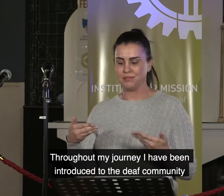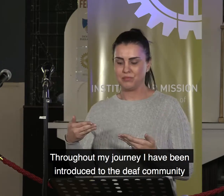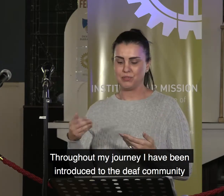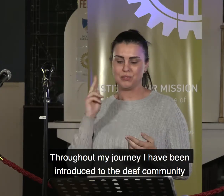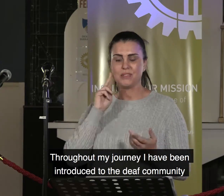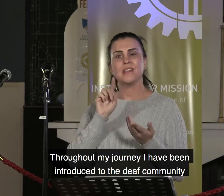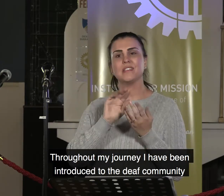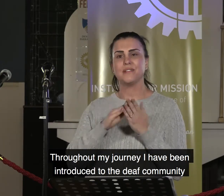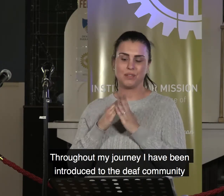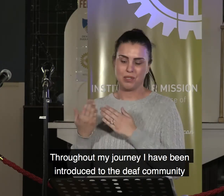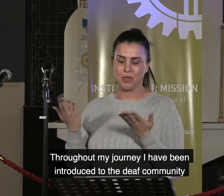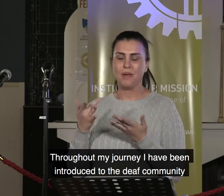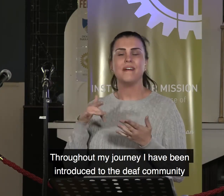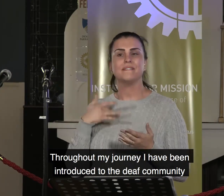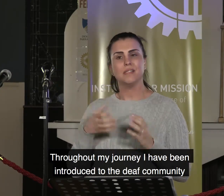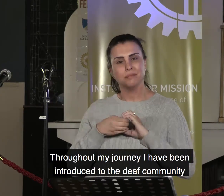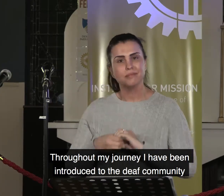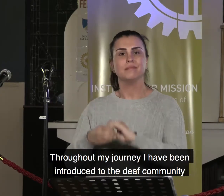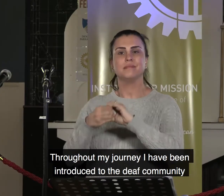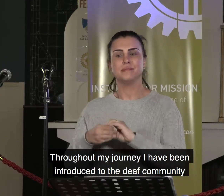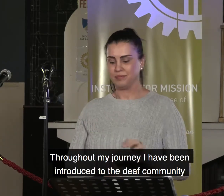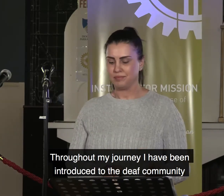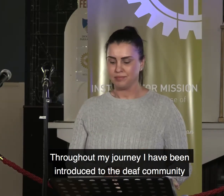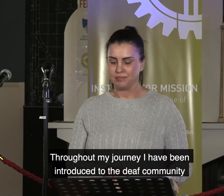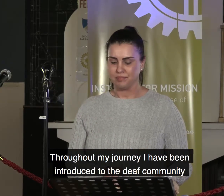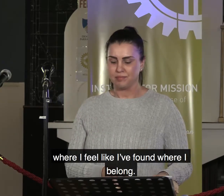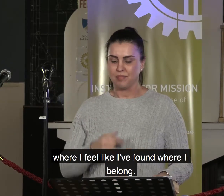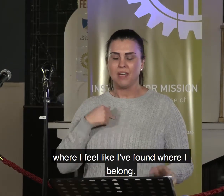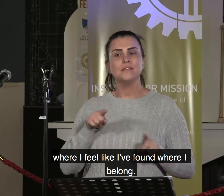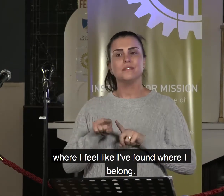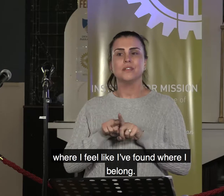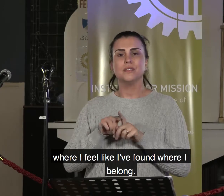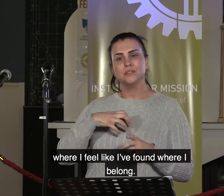Throughout my journey, I've been introduced to the deaf community where I feel like I've